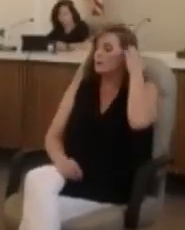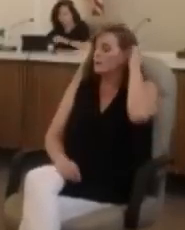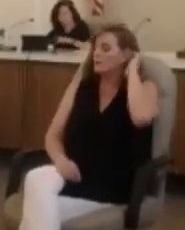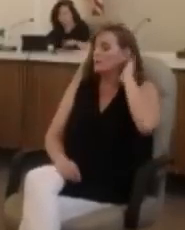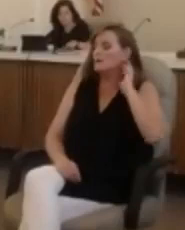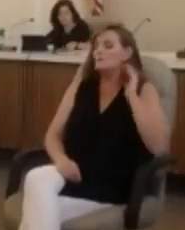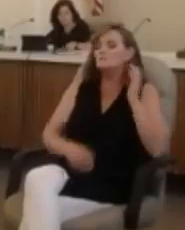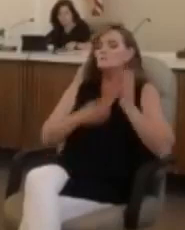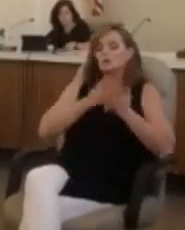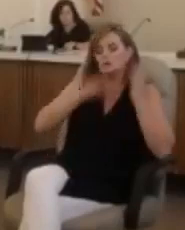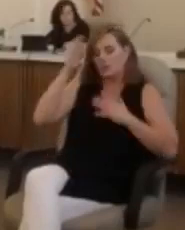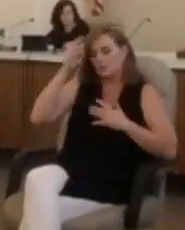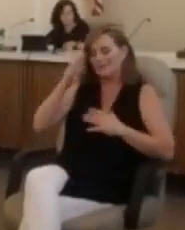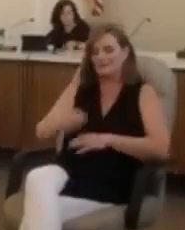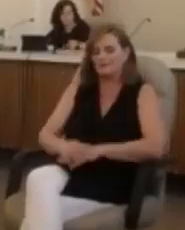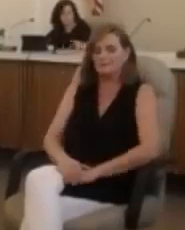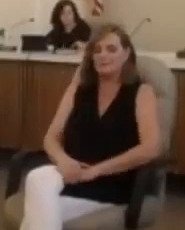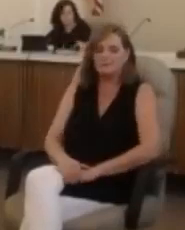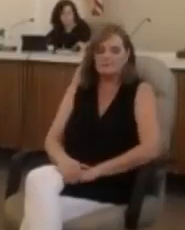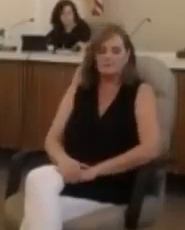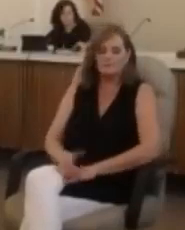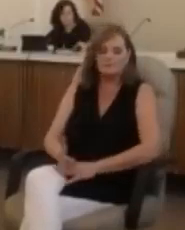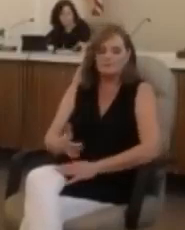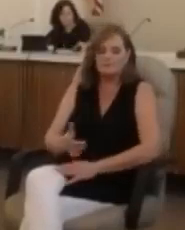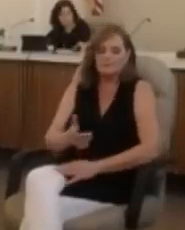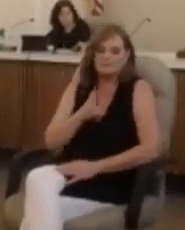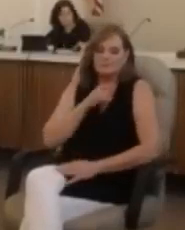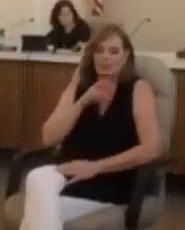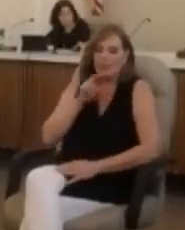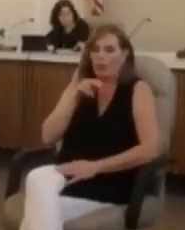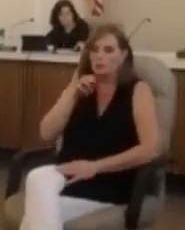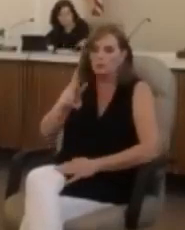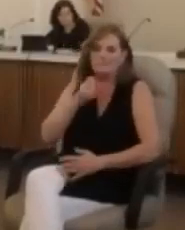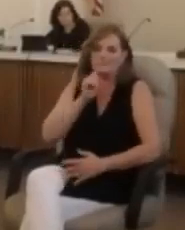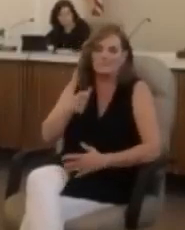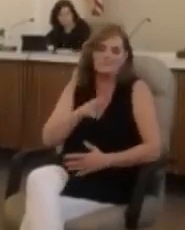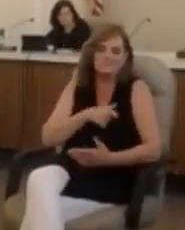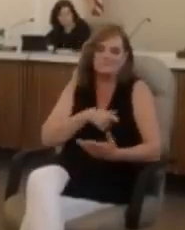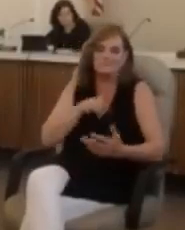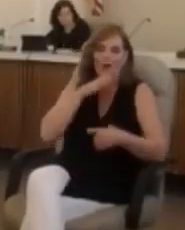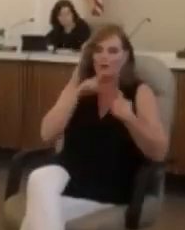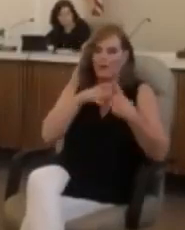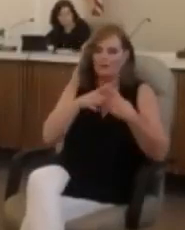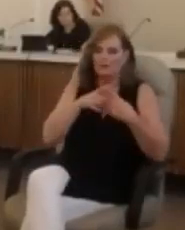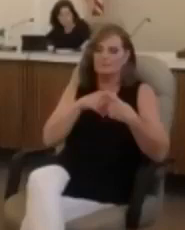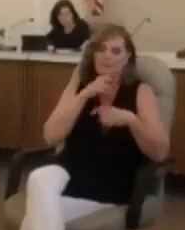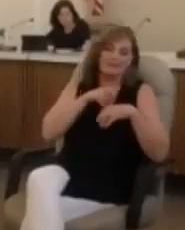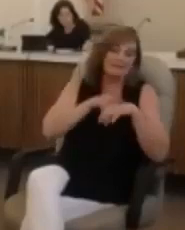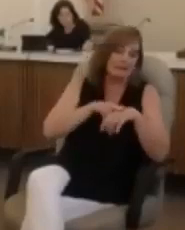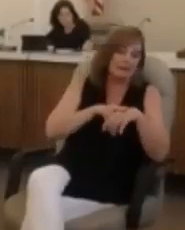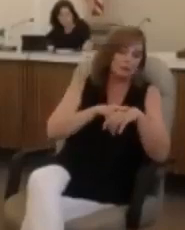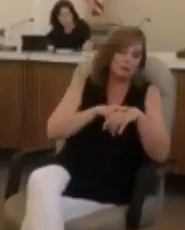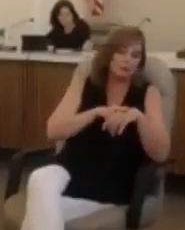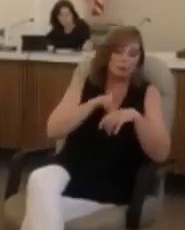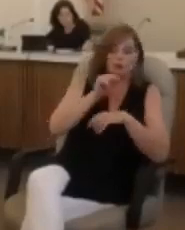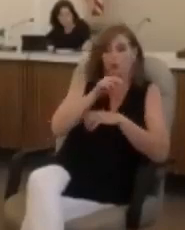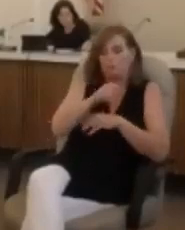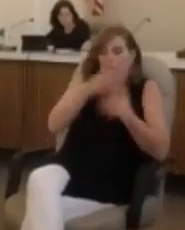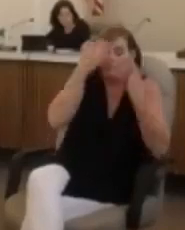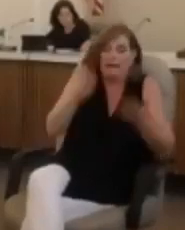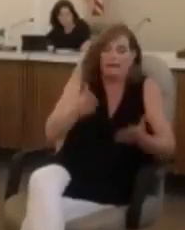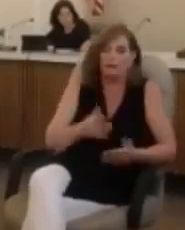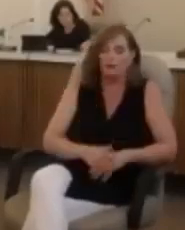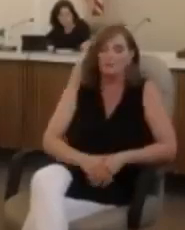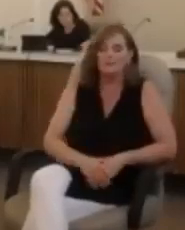For some reason, it did not get picked up by the local news. I don't know if it's because of all the national news. I don't know why, but it really has not